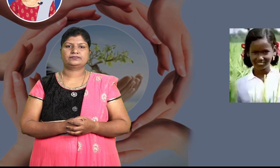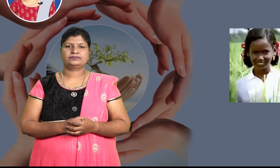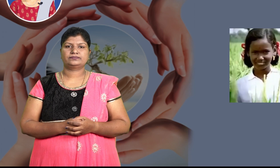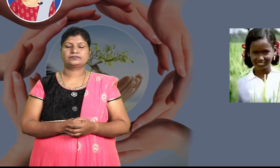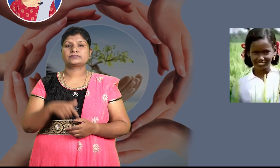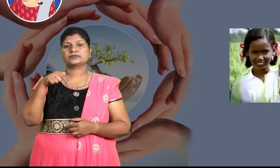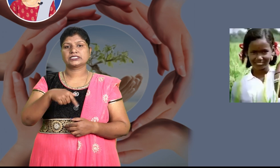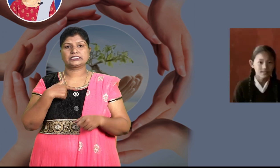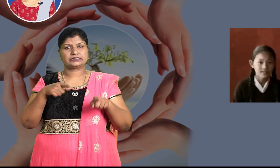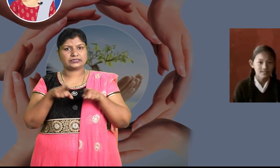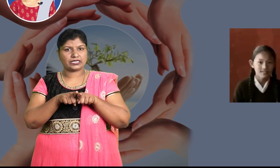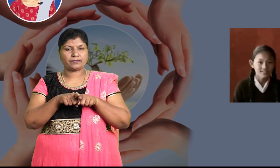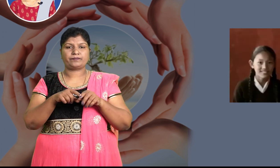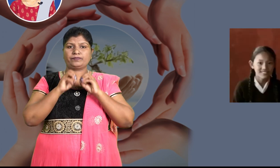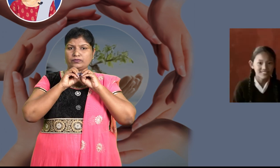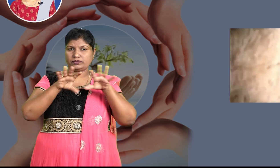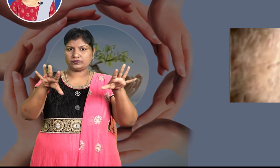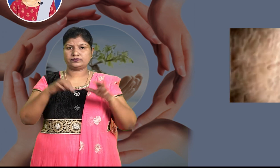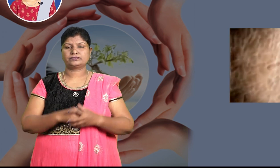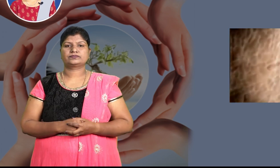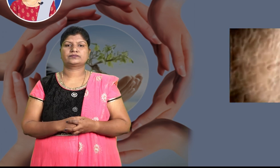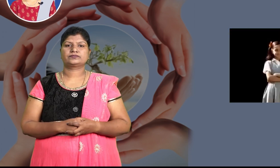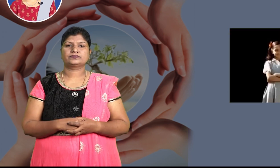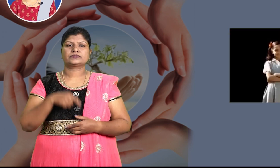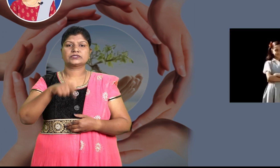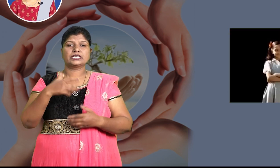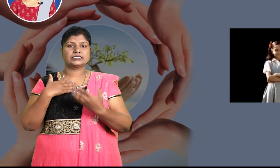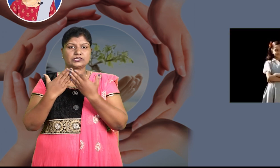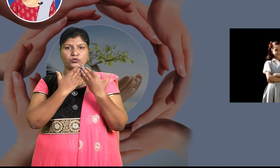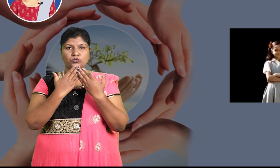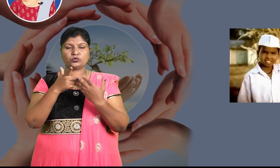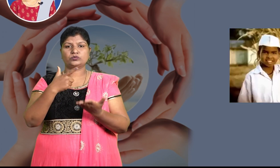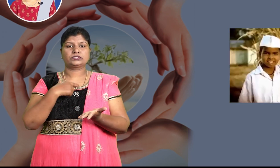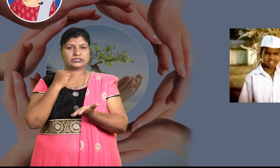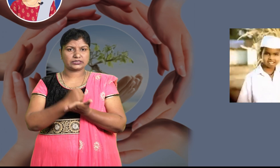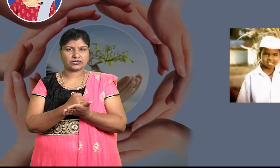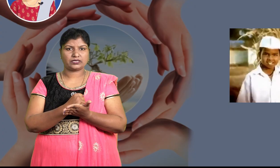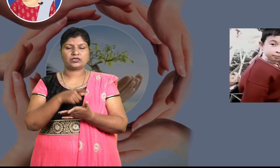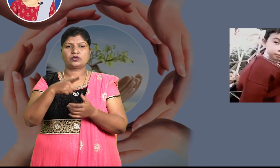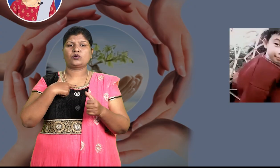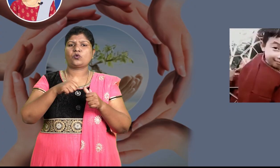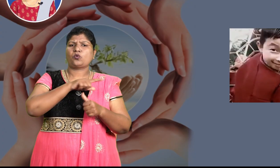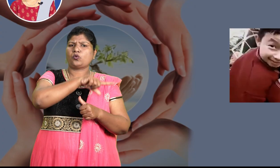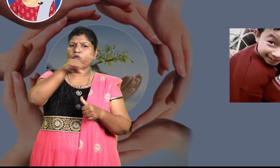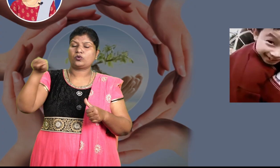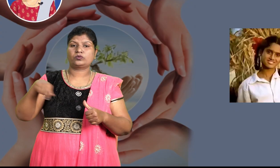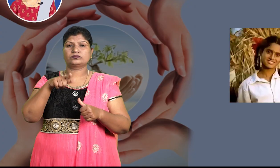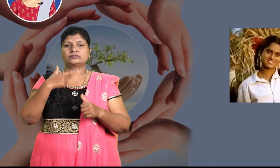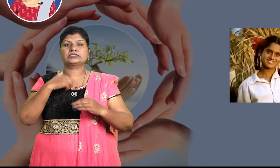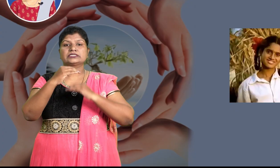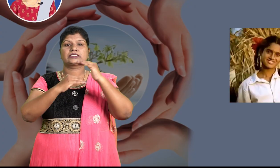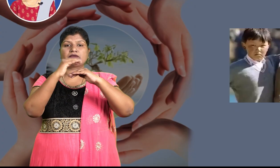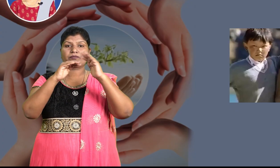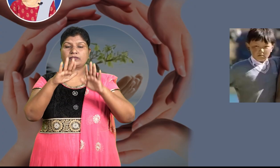It also declares that education should ensure all-round development of the